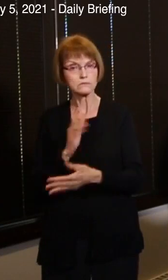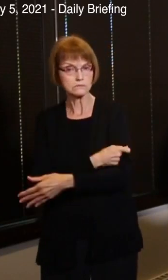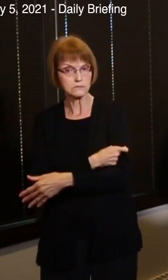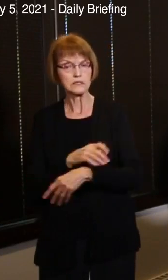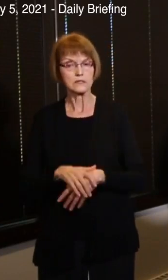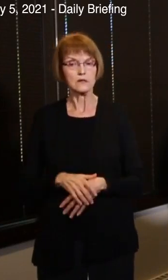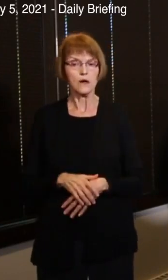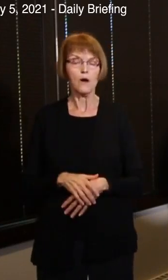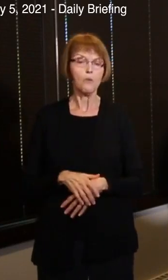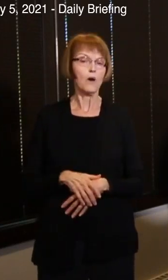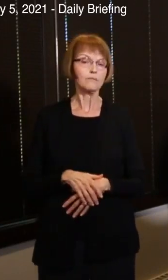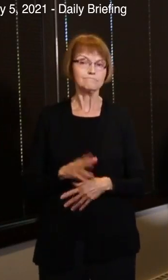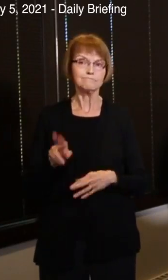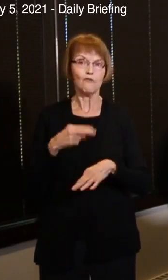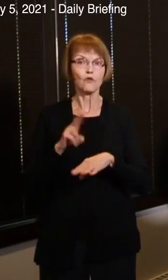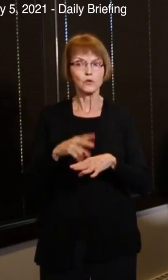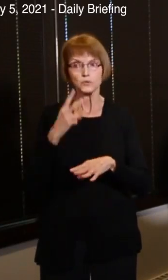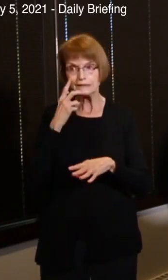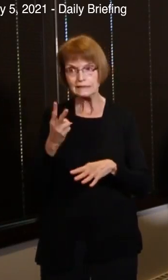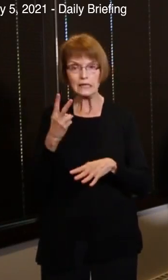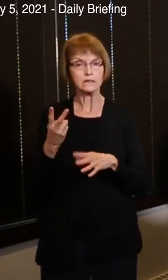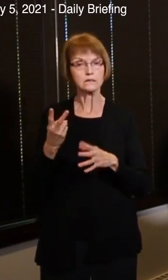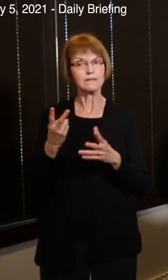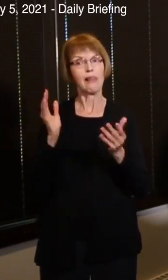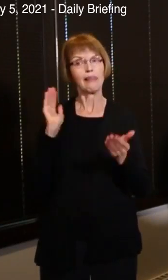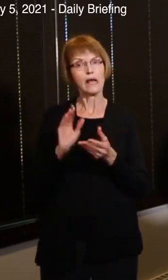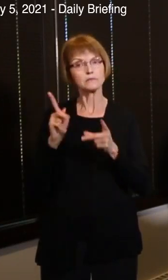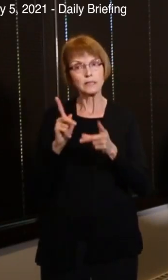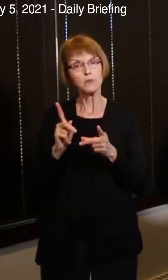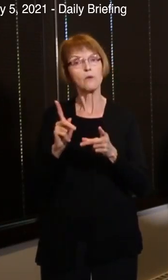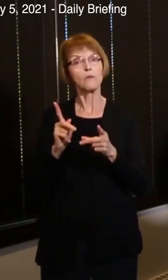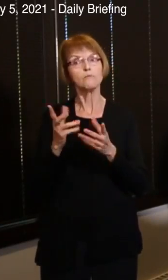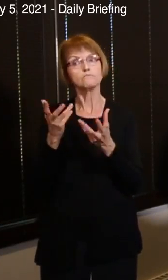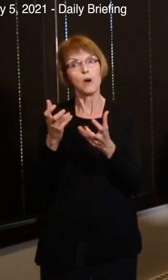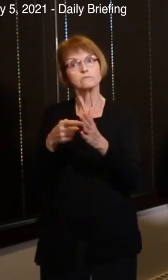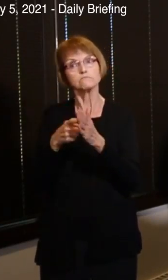a drop in demand for vaccine.